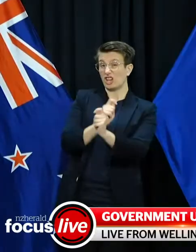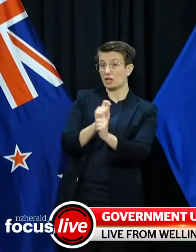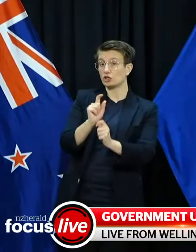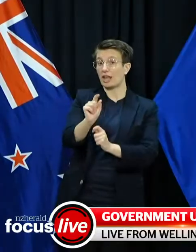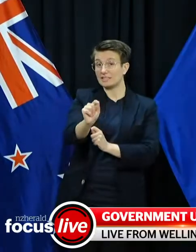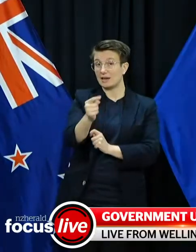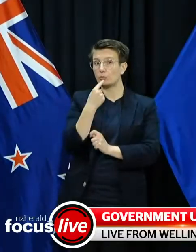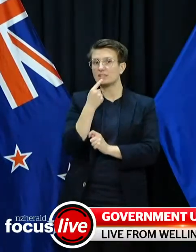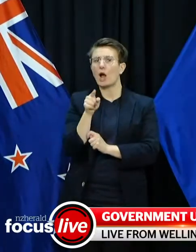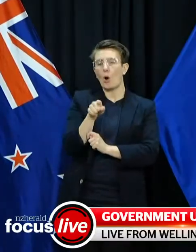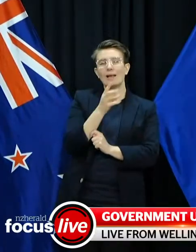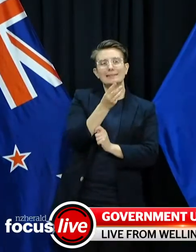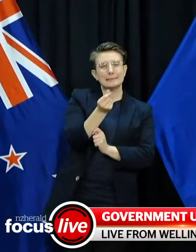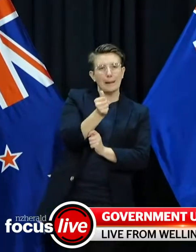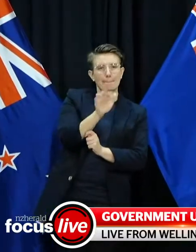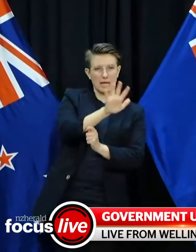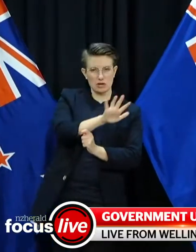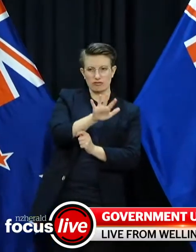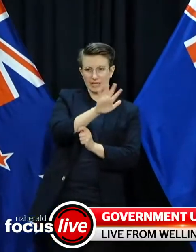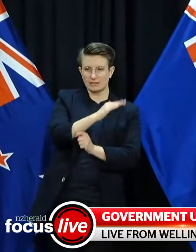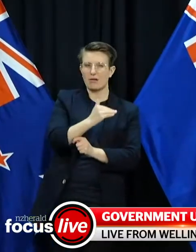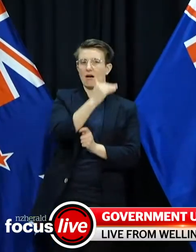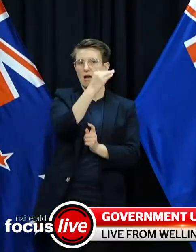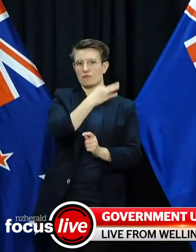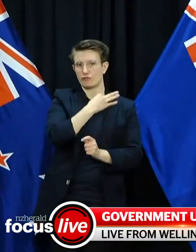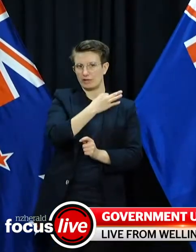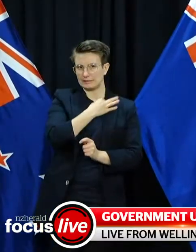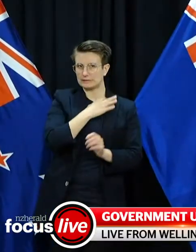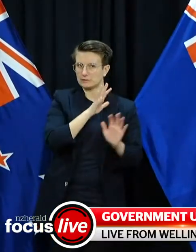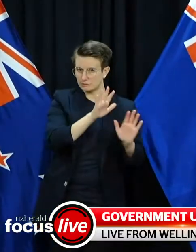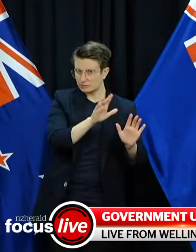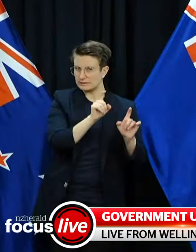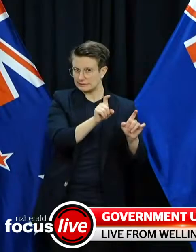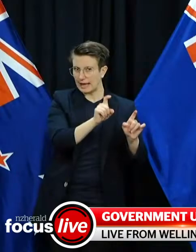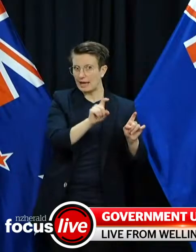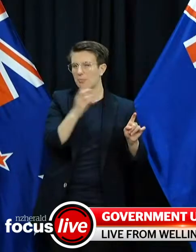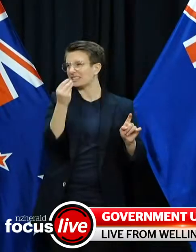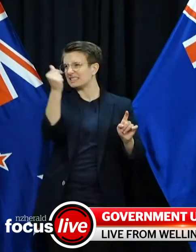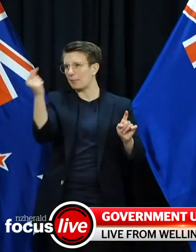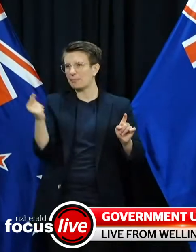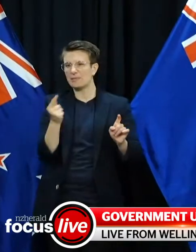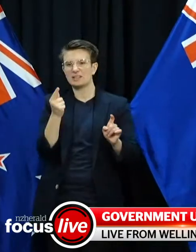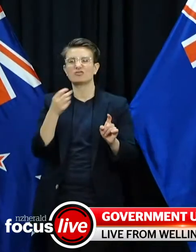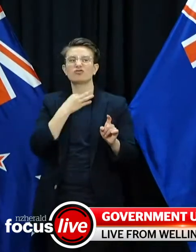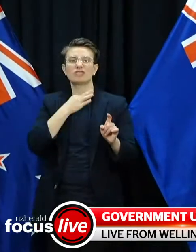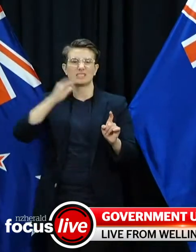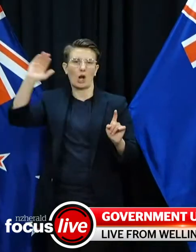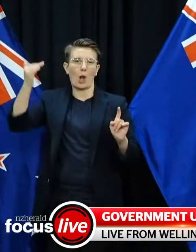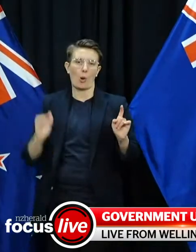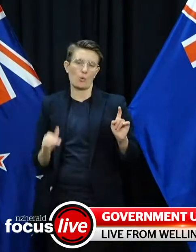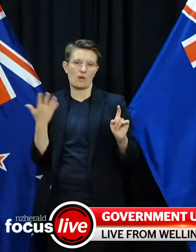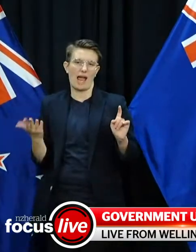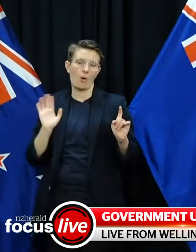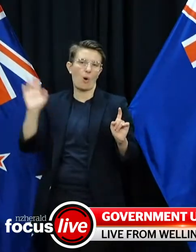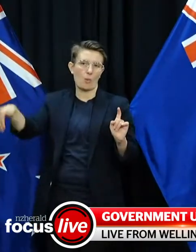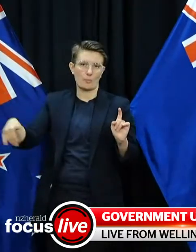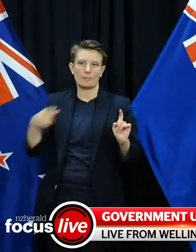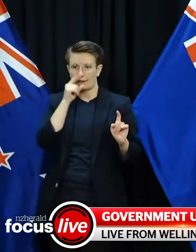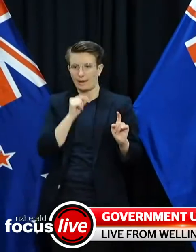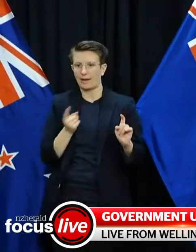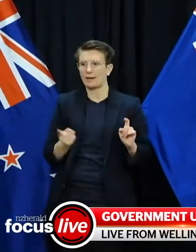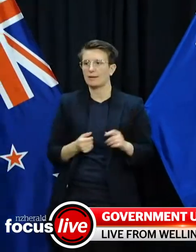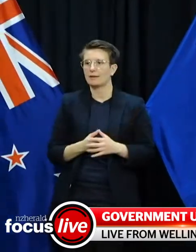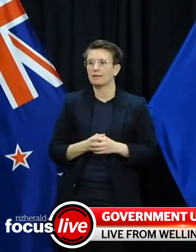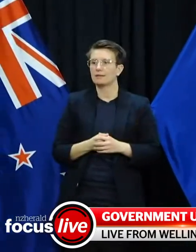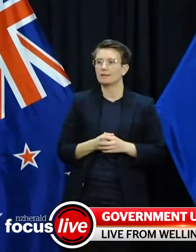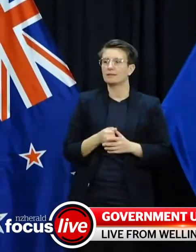the areas that have the highest threat perhaps change levels, and the other threat bands change levels as well. Could you please